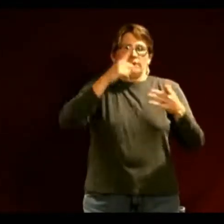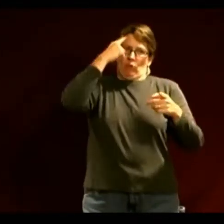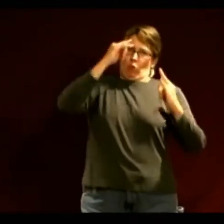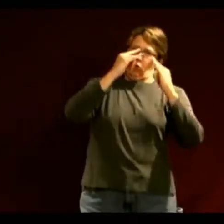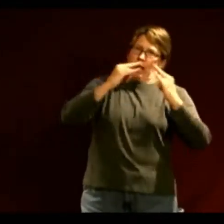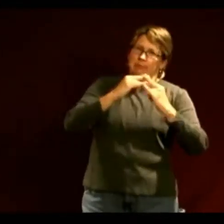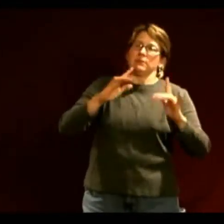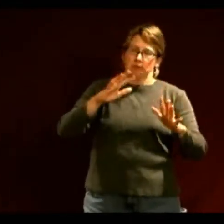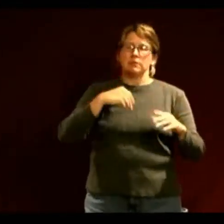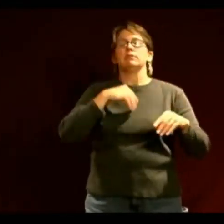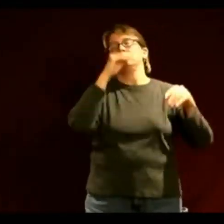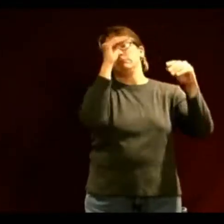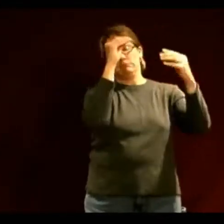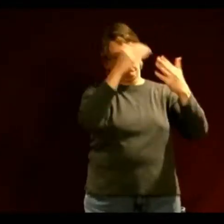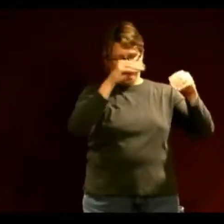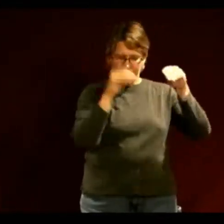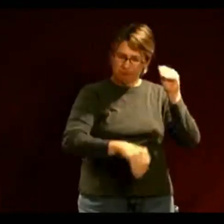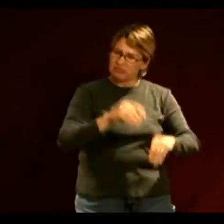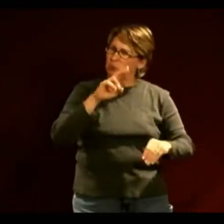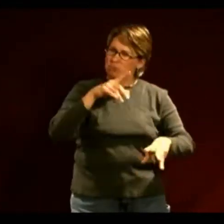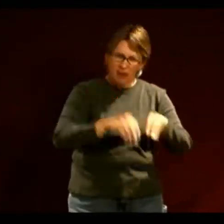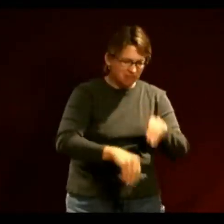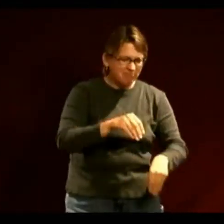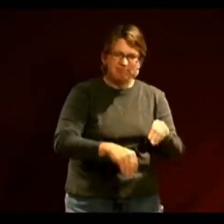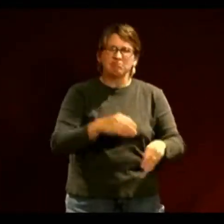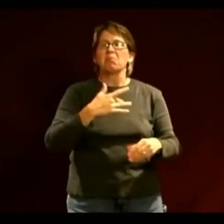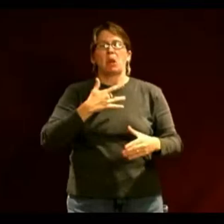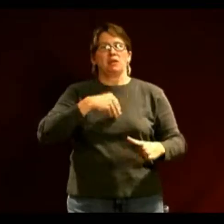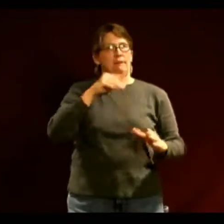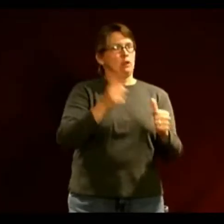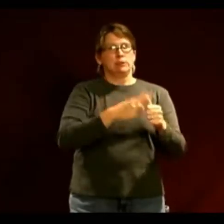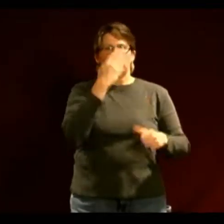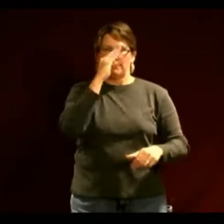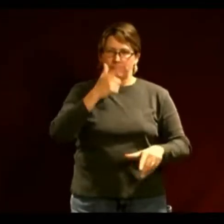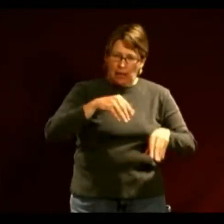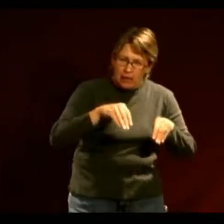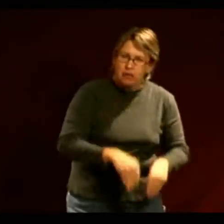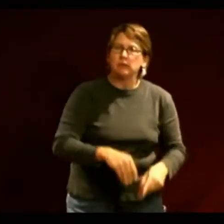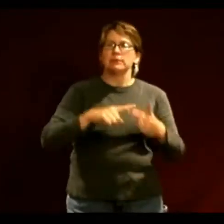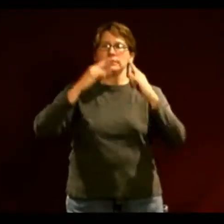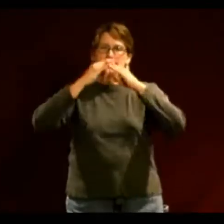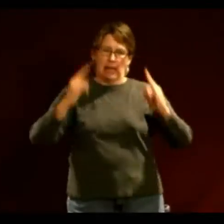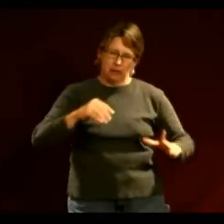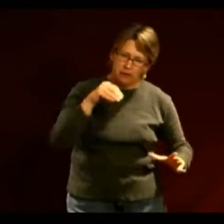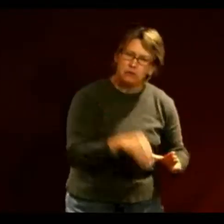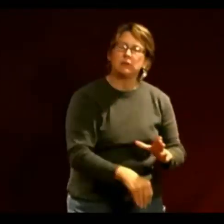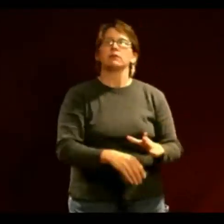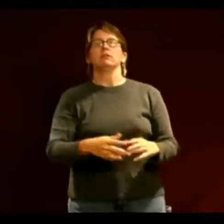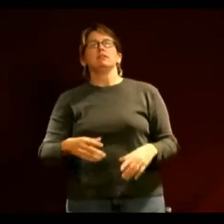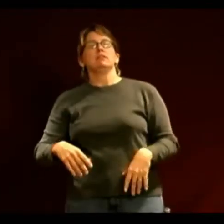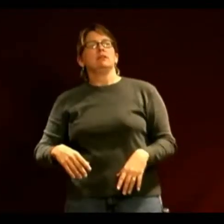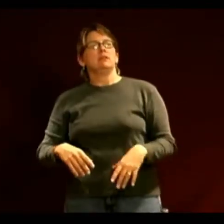pack that I use for the camping items. I put the sleeping bag in the Duluth pack, then the tent, and finally the shovel.